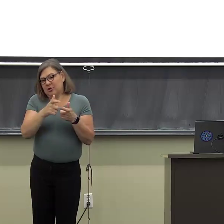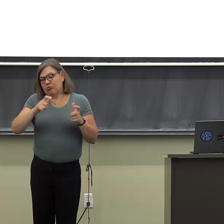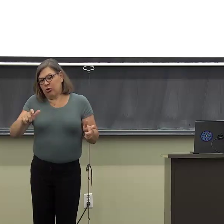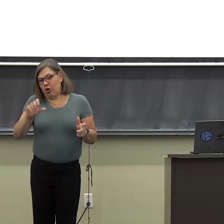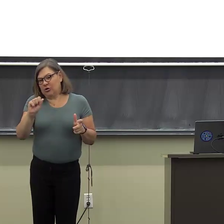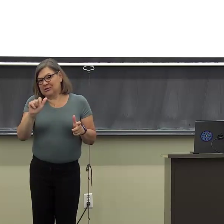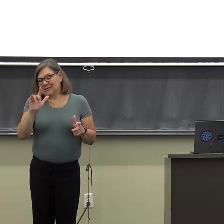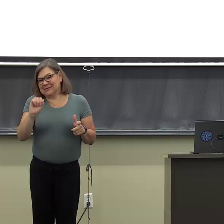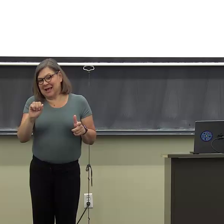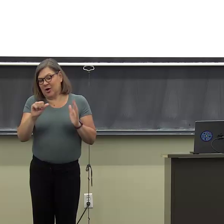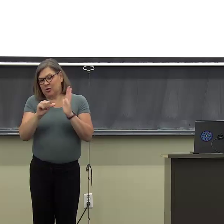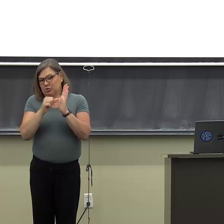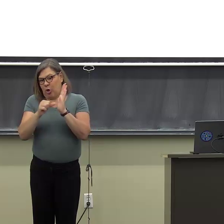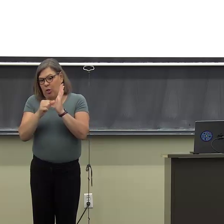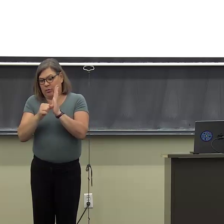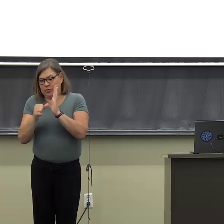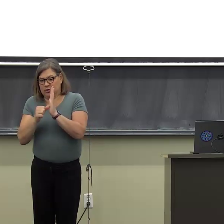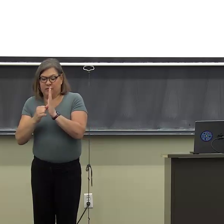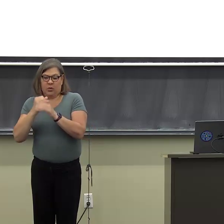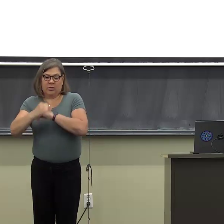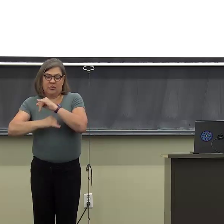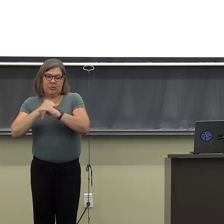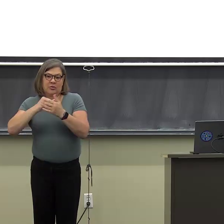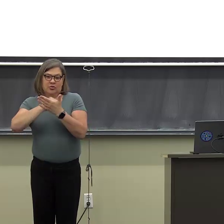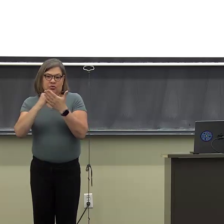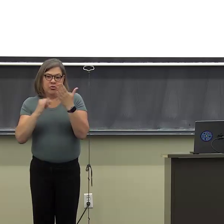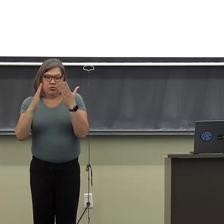sculptures for international artists.